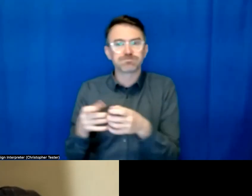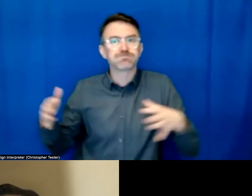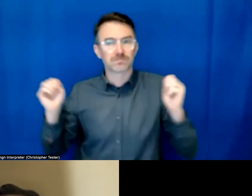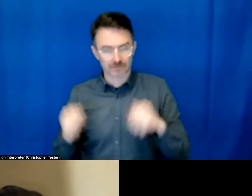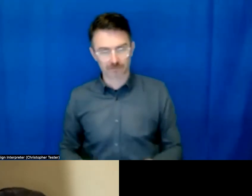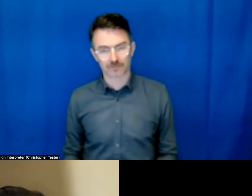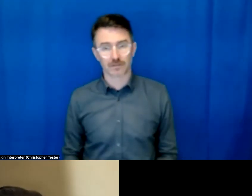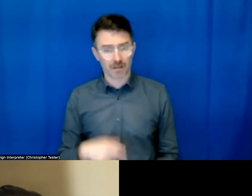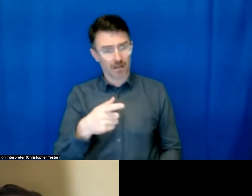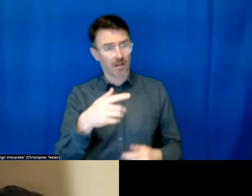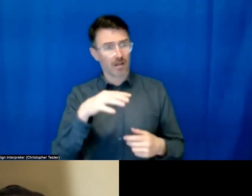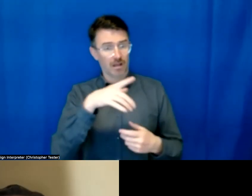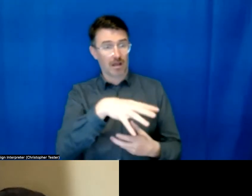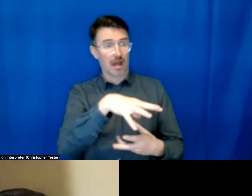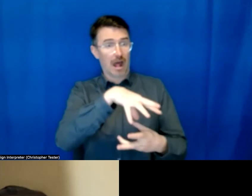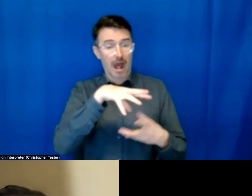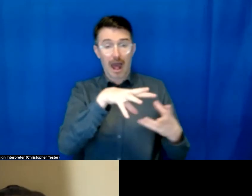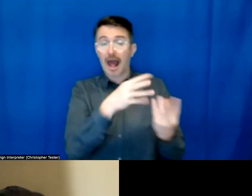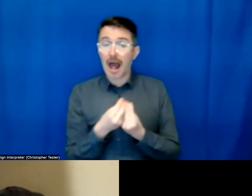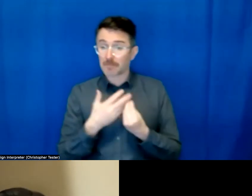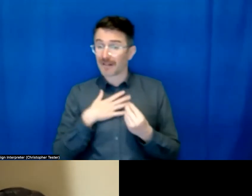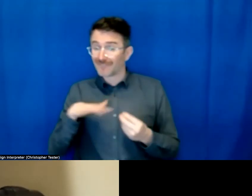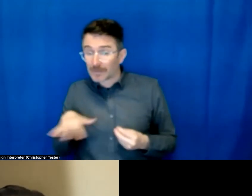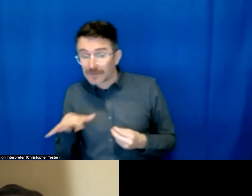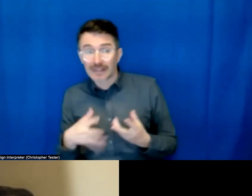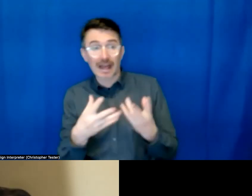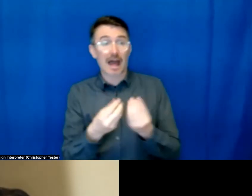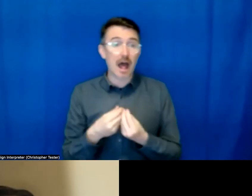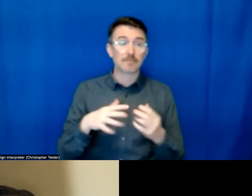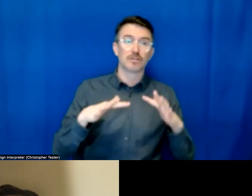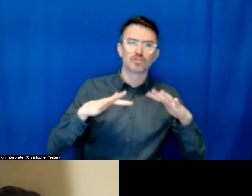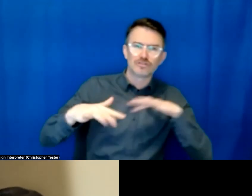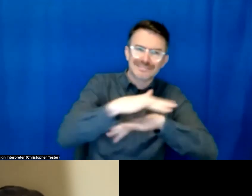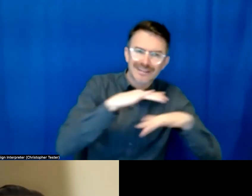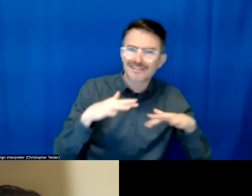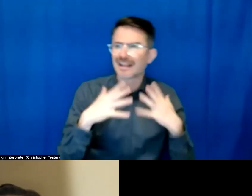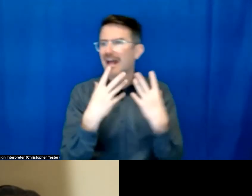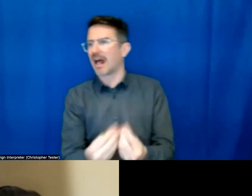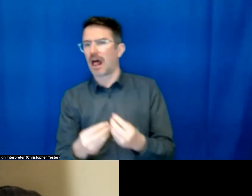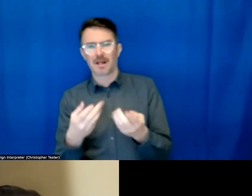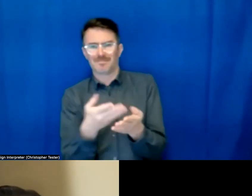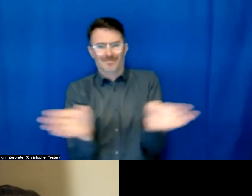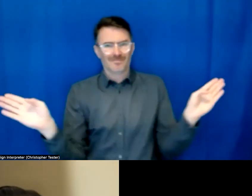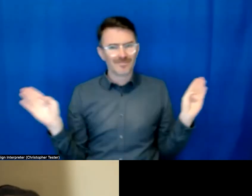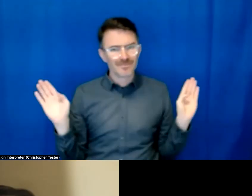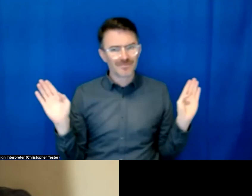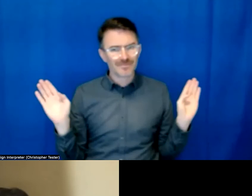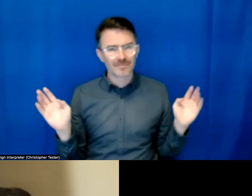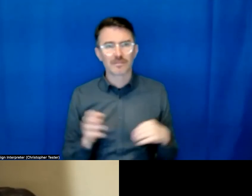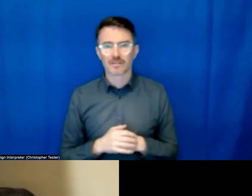society. So these are the crucial things that we need to address. But at the same time, community sensitization